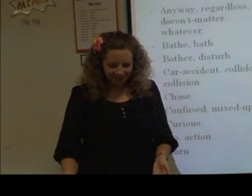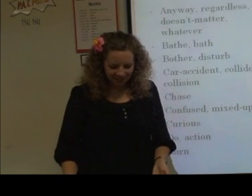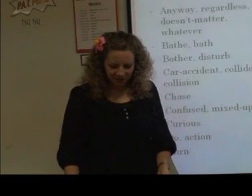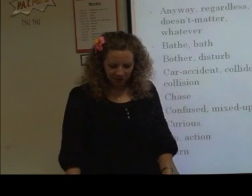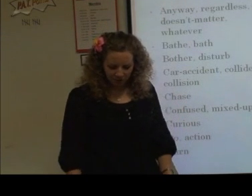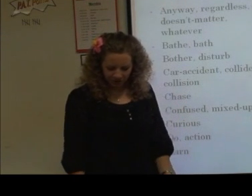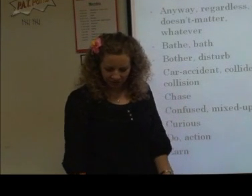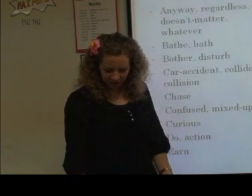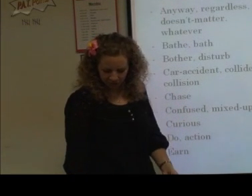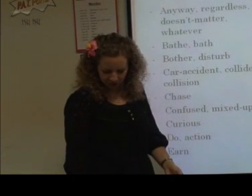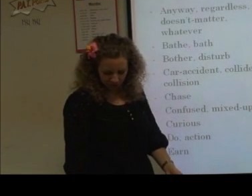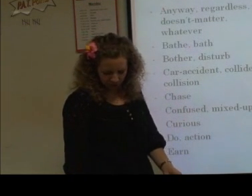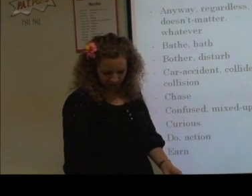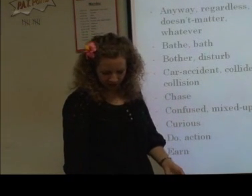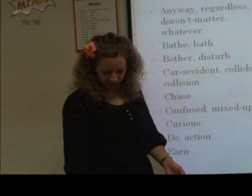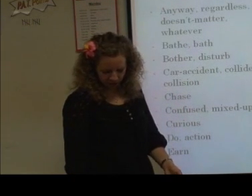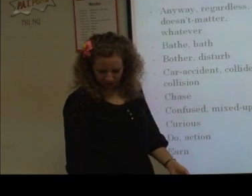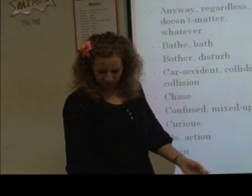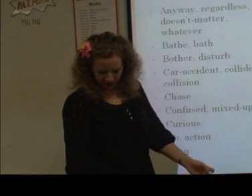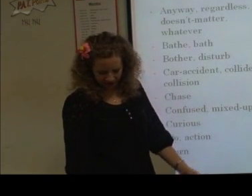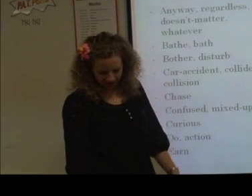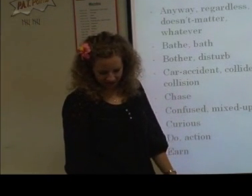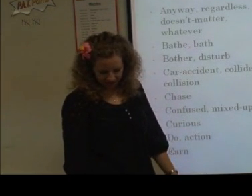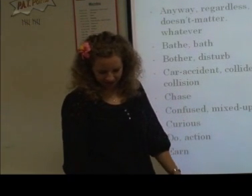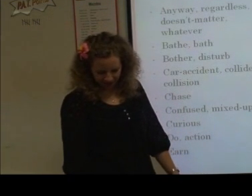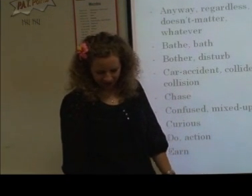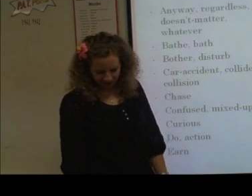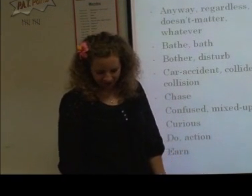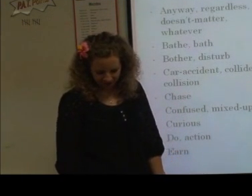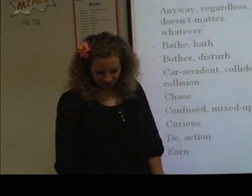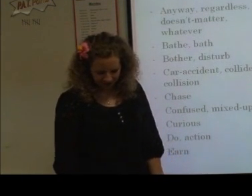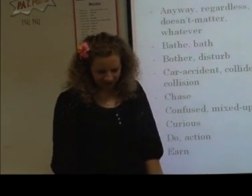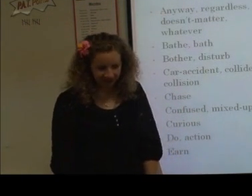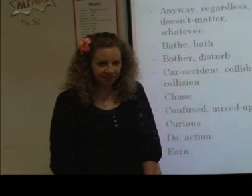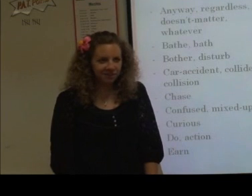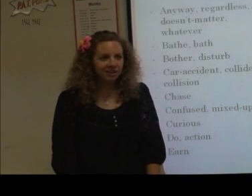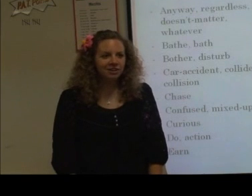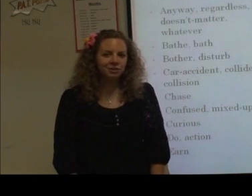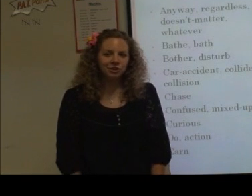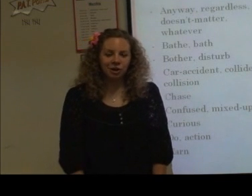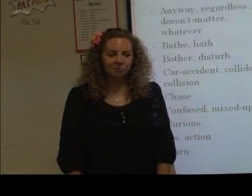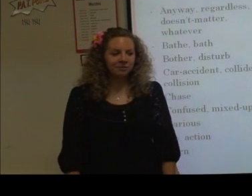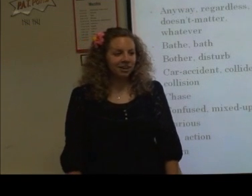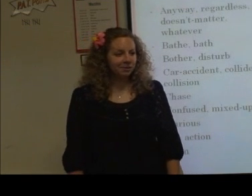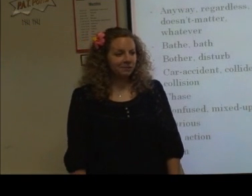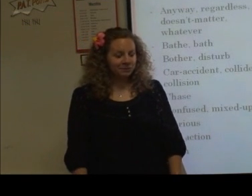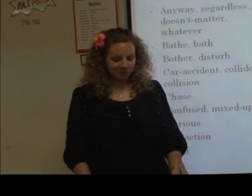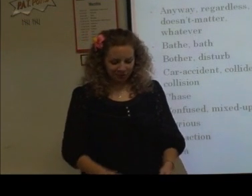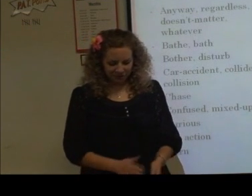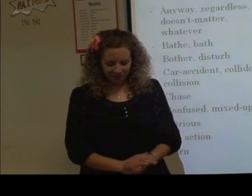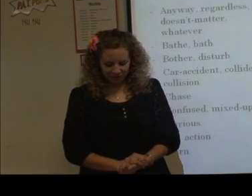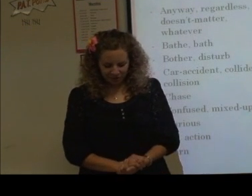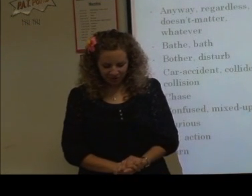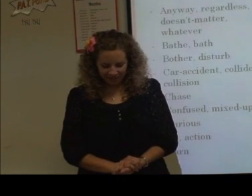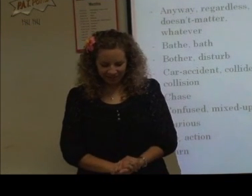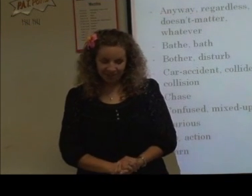these, or they're like a really old way, or a way that I've never ever seen it. So anyway, we're going to go through these, and